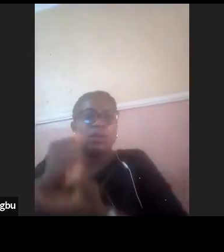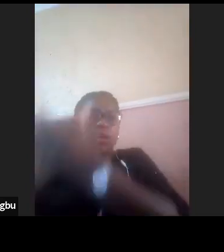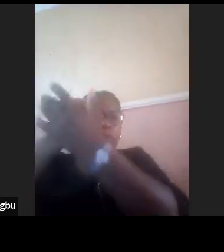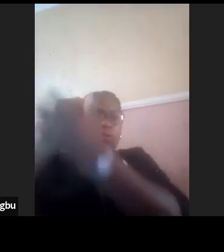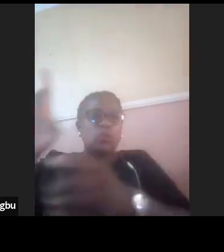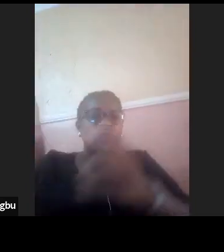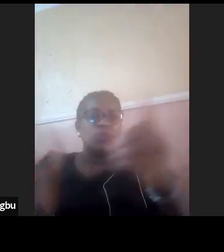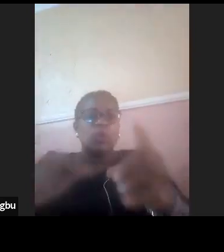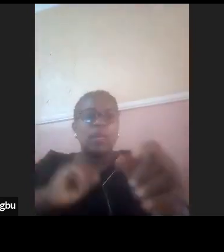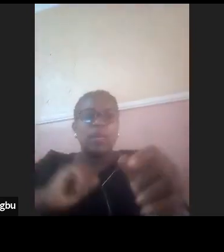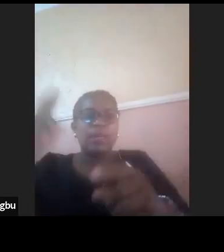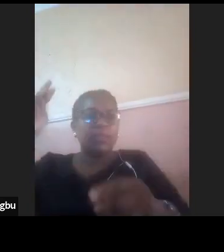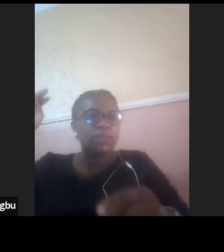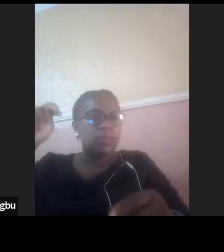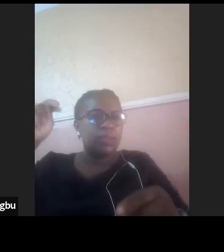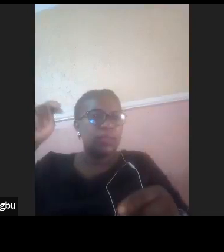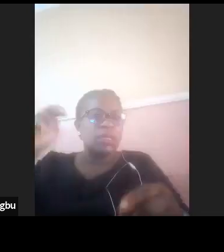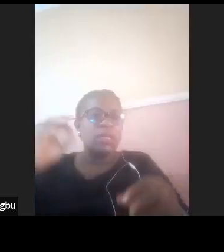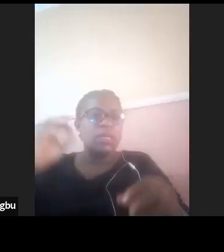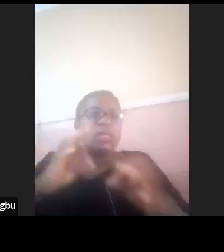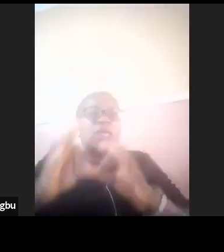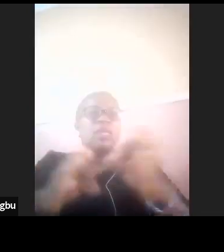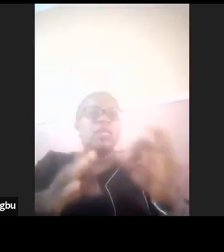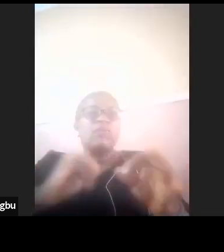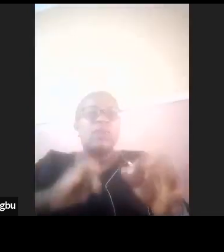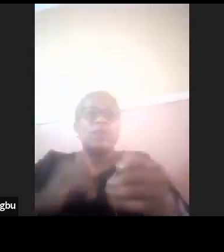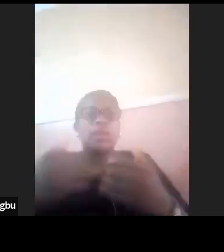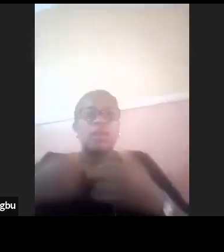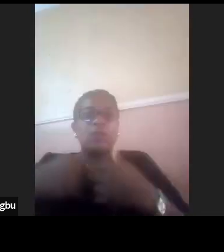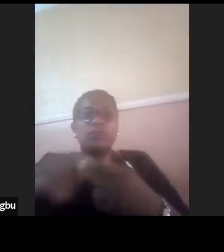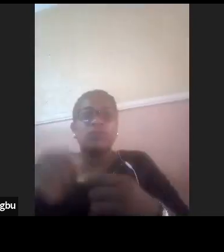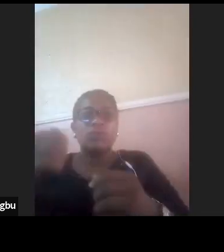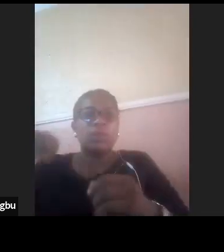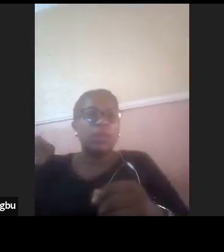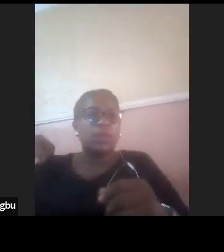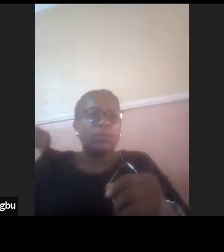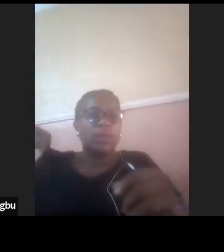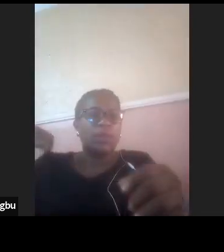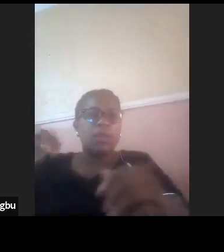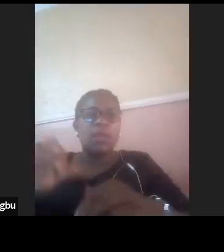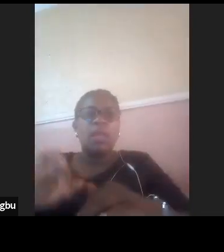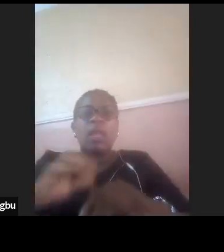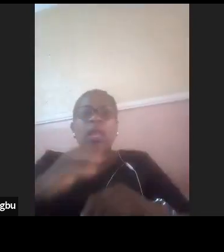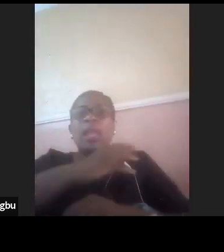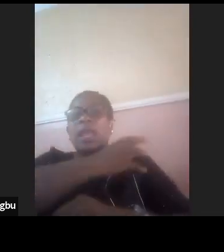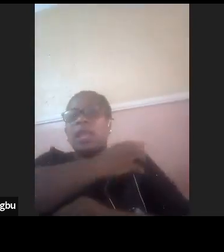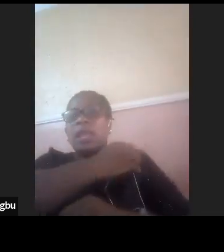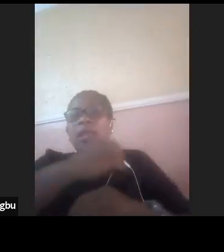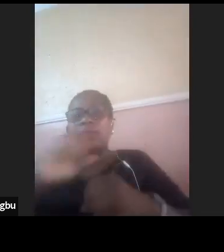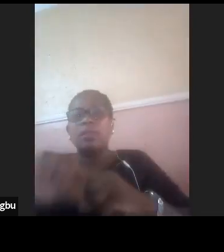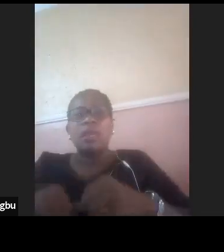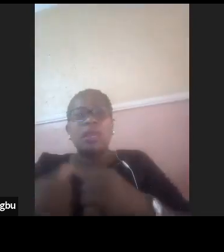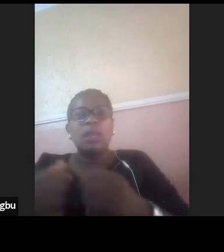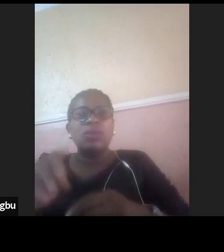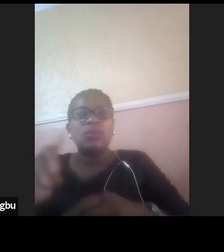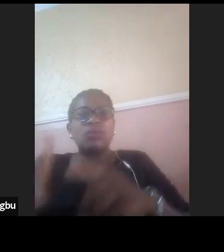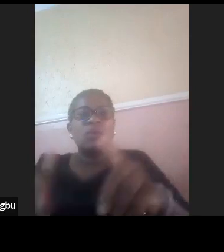I need if I have to apply, and how do I approach these questions?